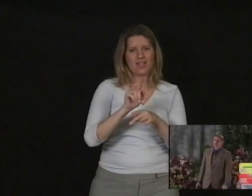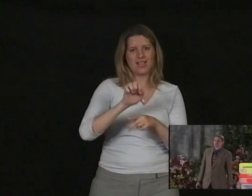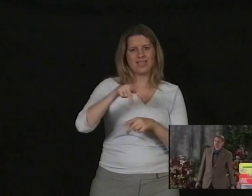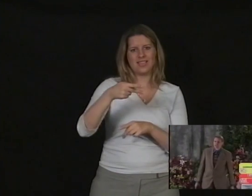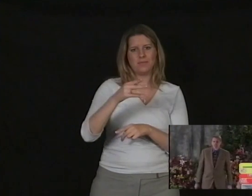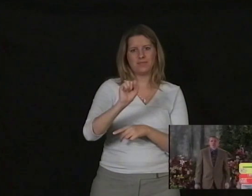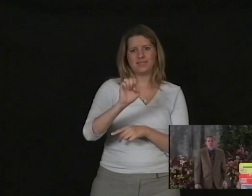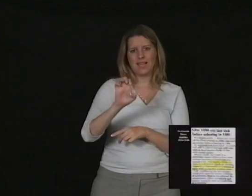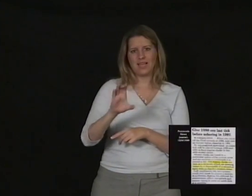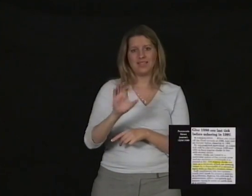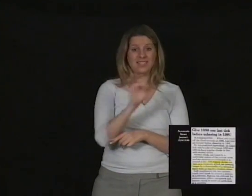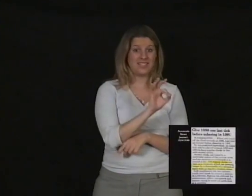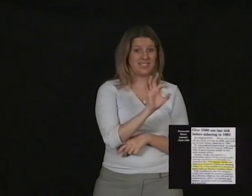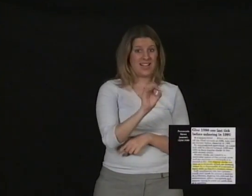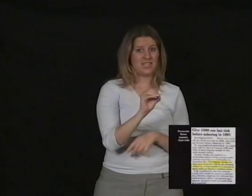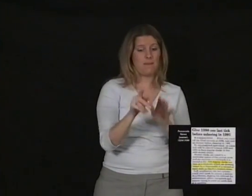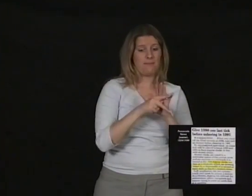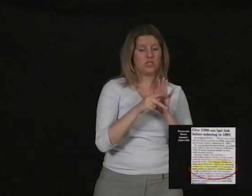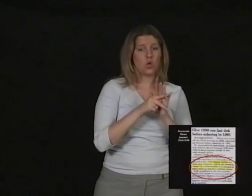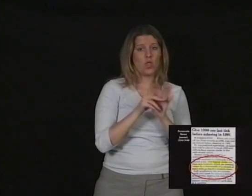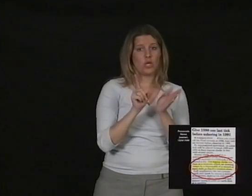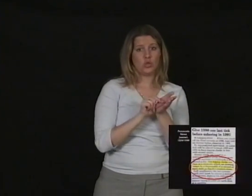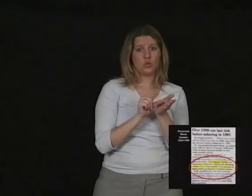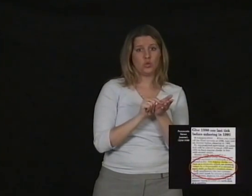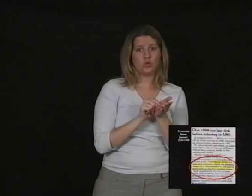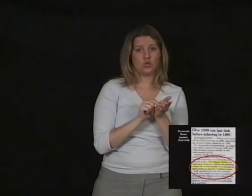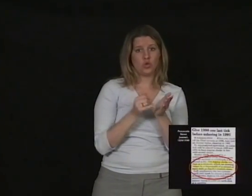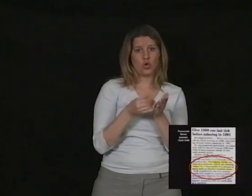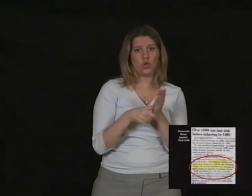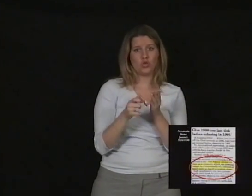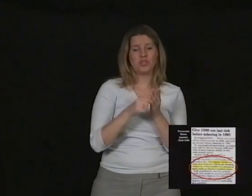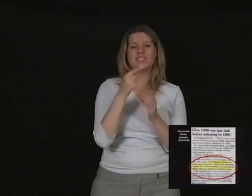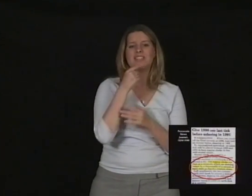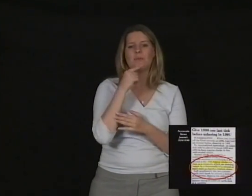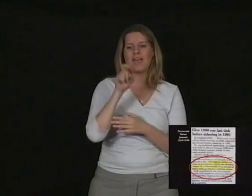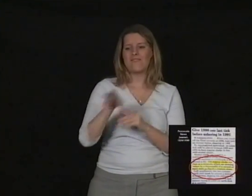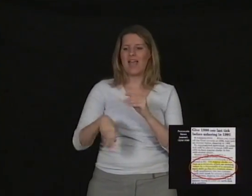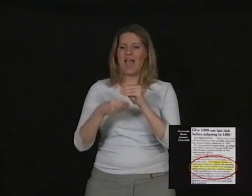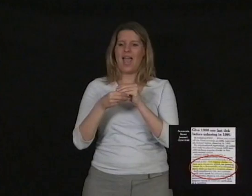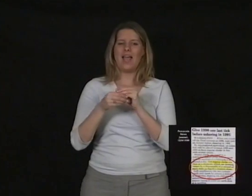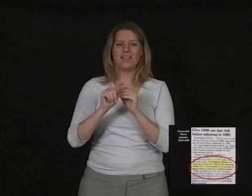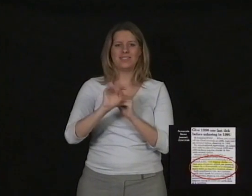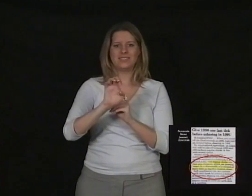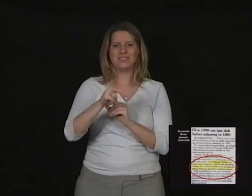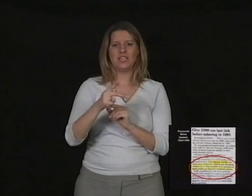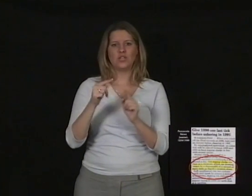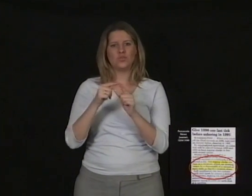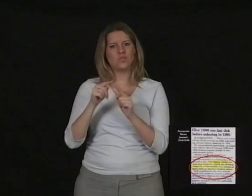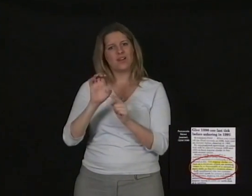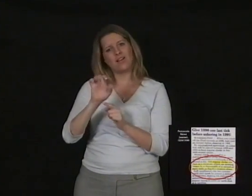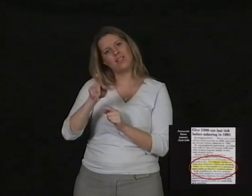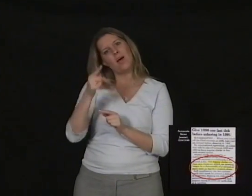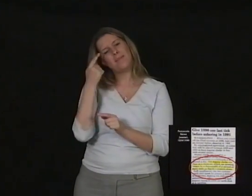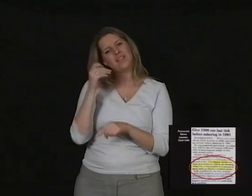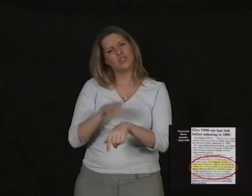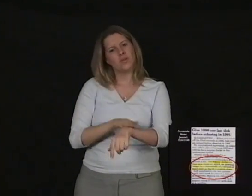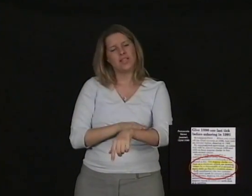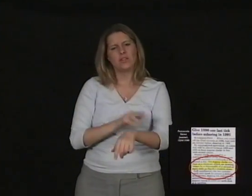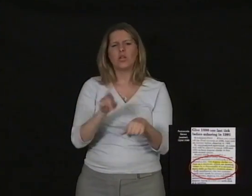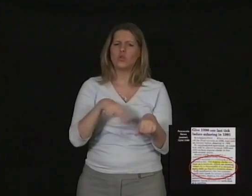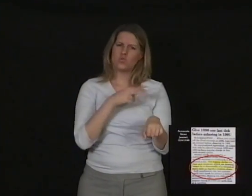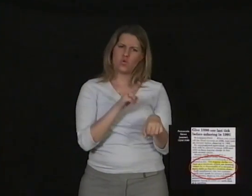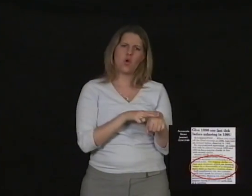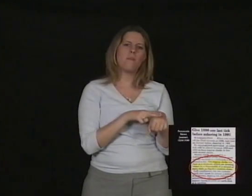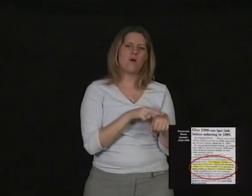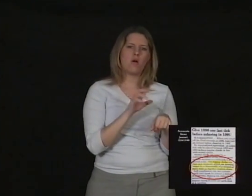1990, Pensacola News Journal said, we have to add a tick to the clock because Earth's rotation is slowing down. It says regular clocks use days as a